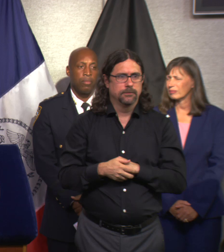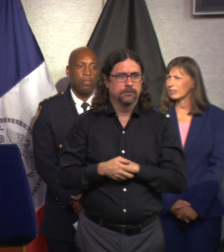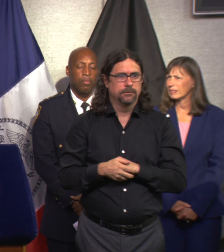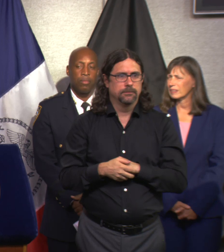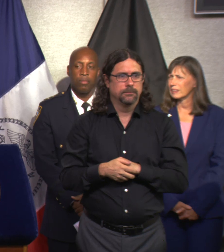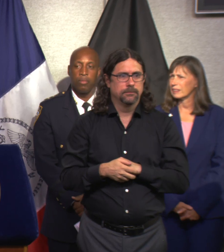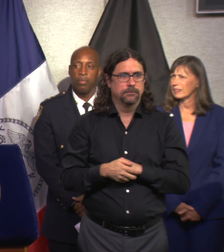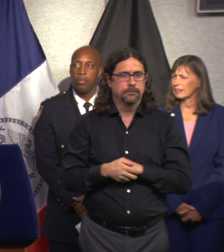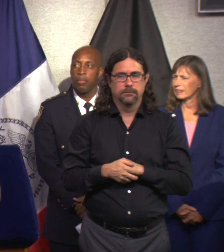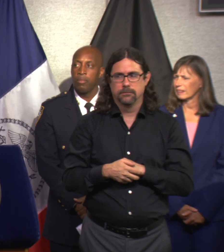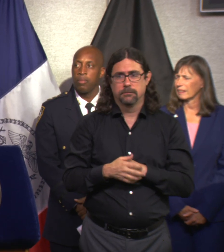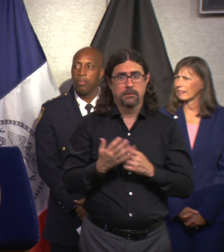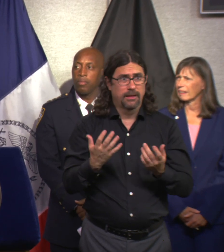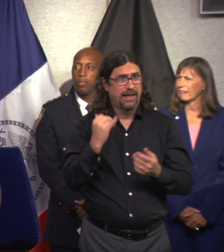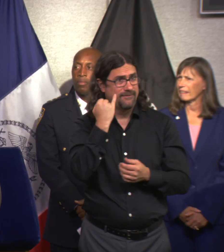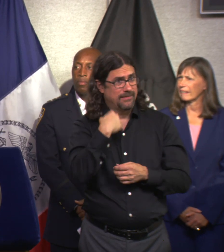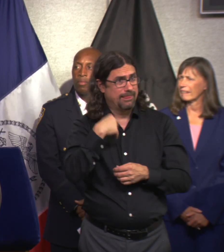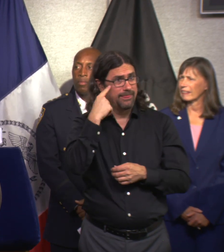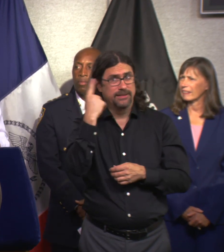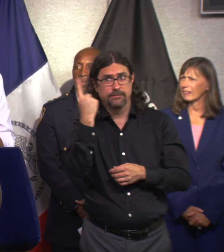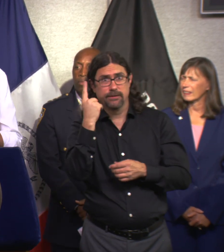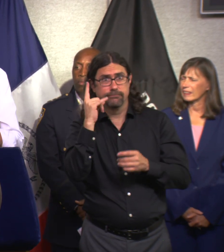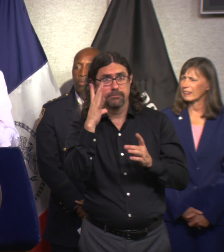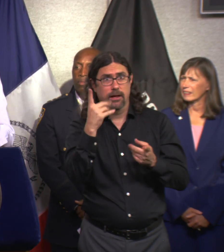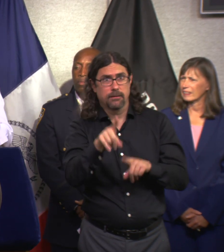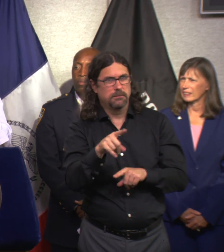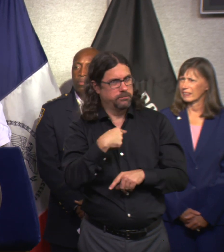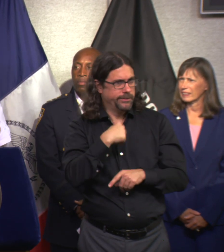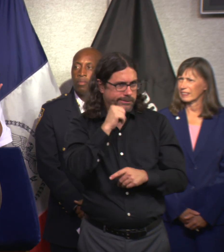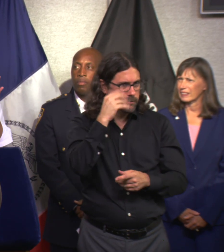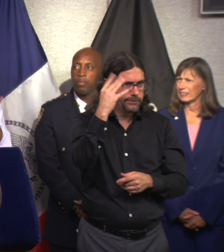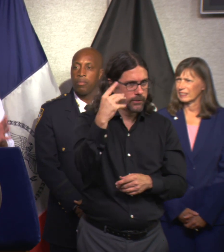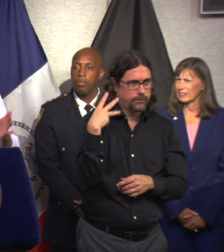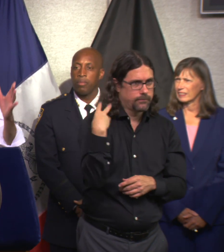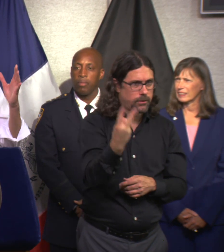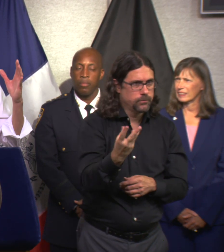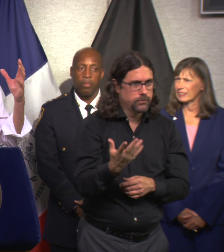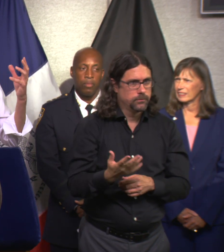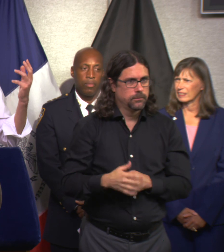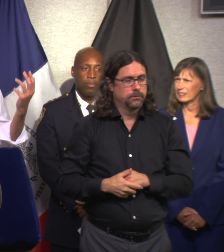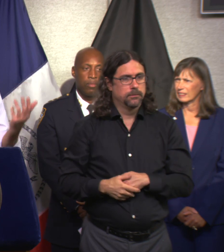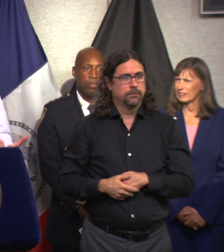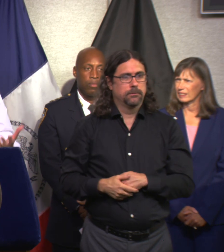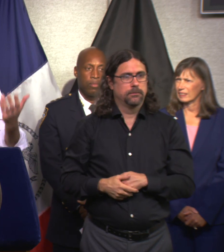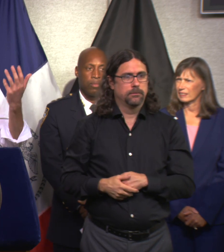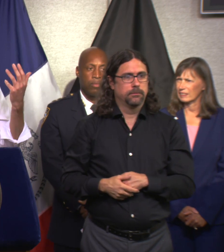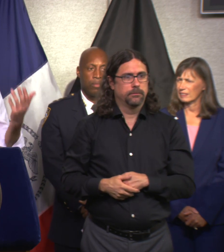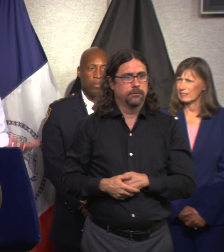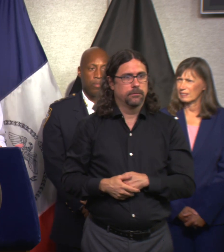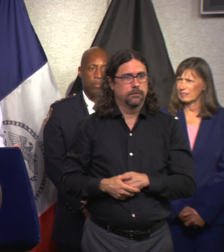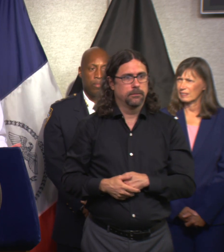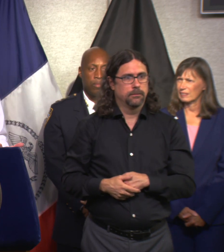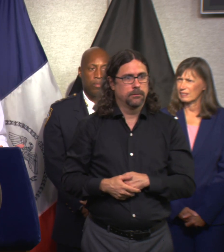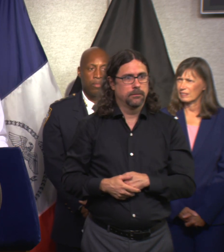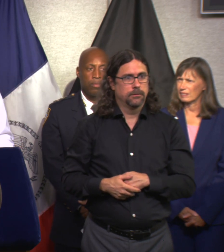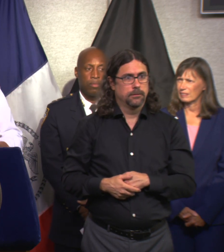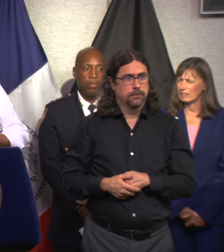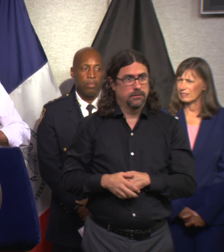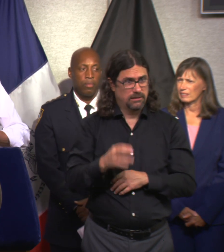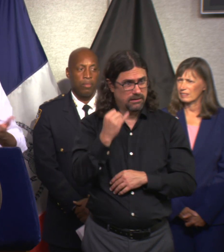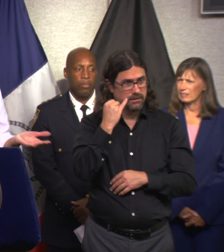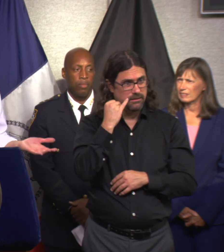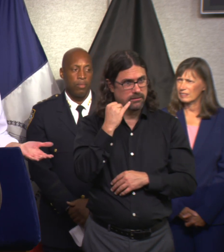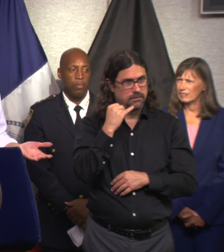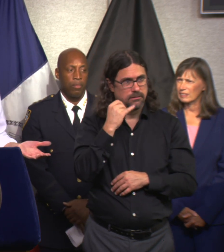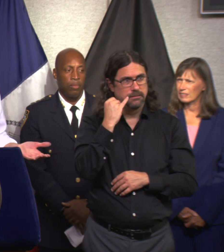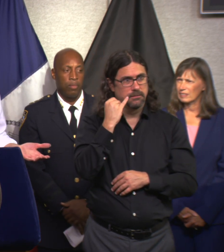would disagree with that assumption. It's very straightforward. If there's something coming up, you have to get ready for it. If there's